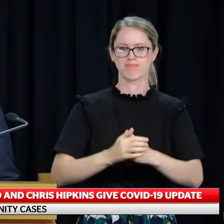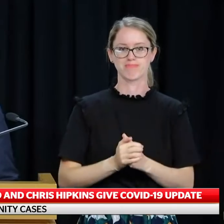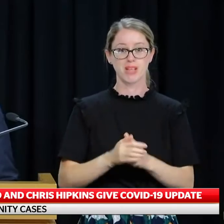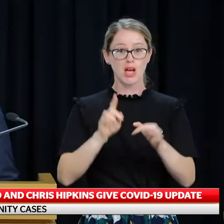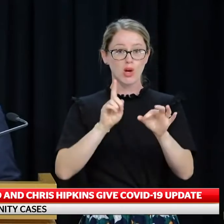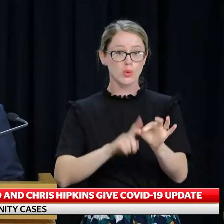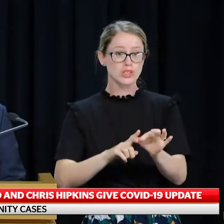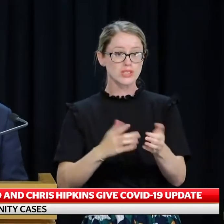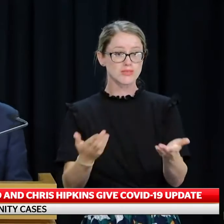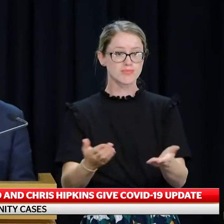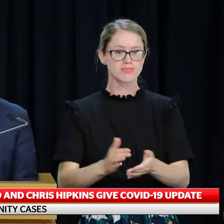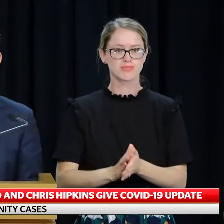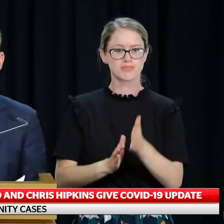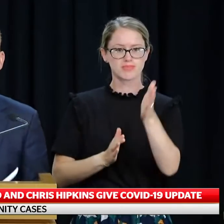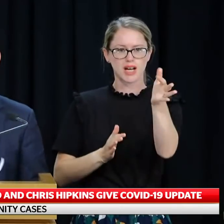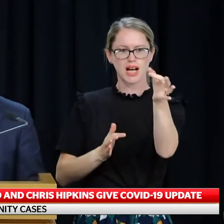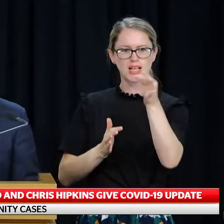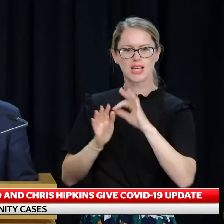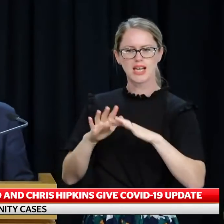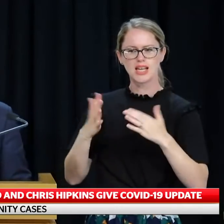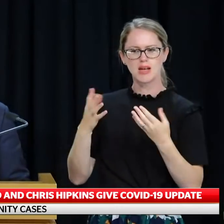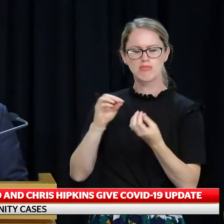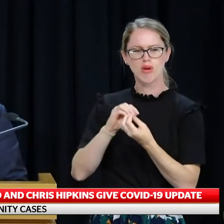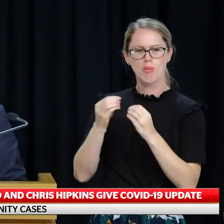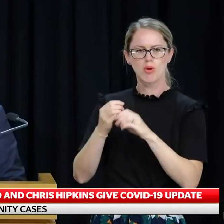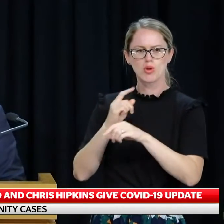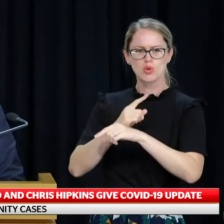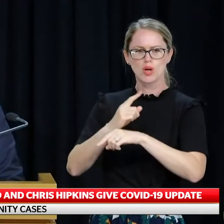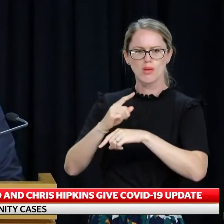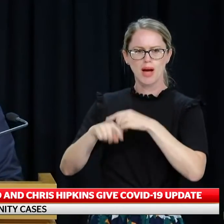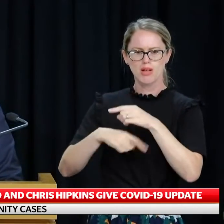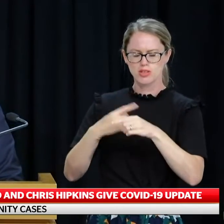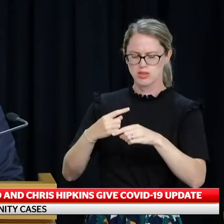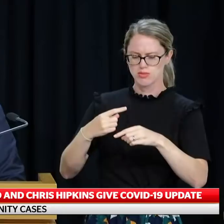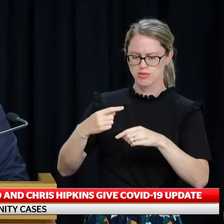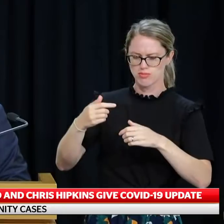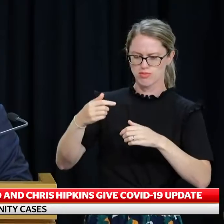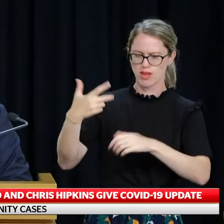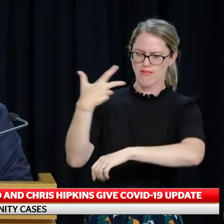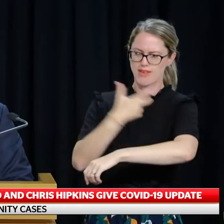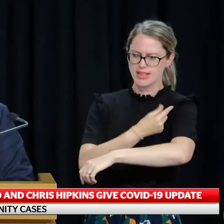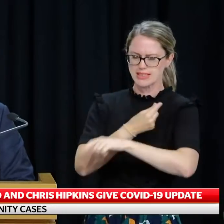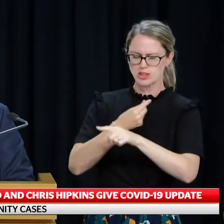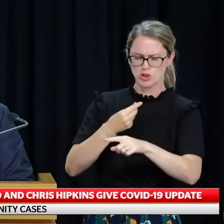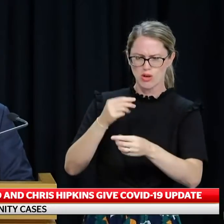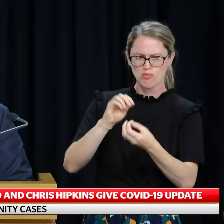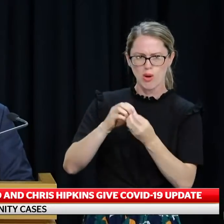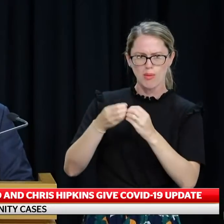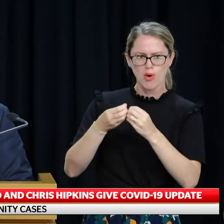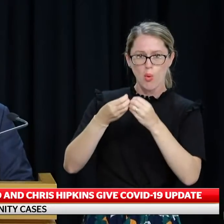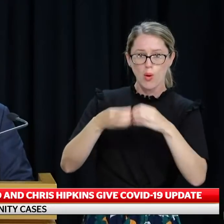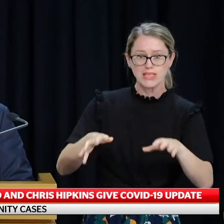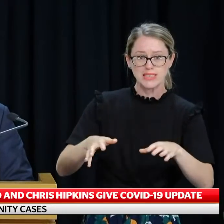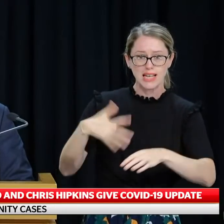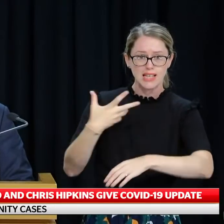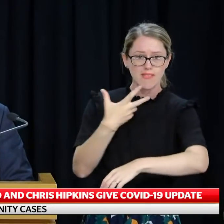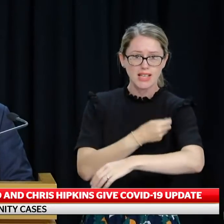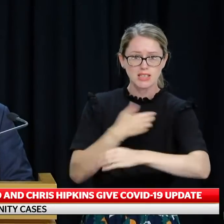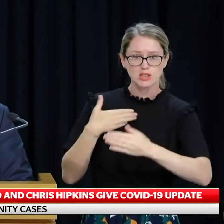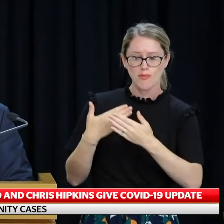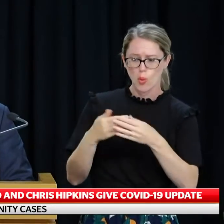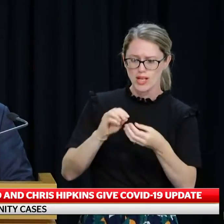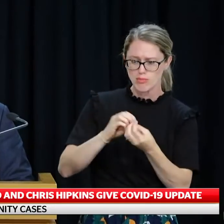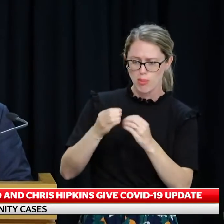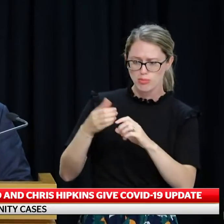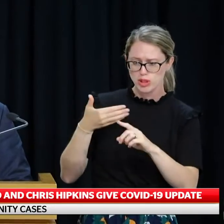to open up for questions. Have there been any problems with, you talk about the quality checks there, have there been any problems or wastage of any vaccines that have come through the